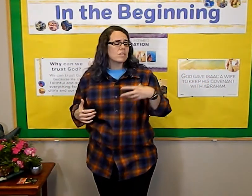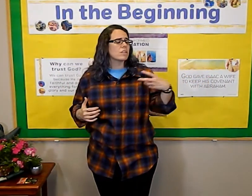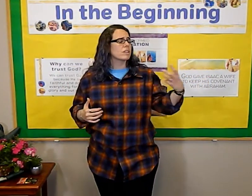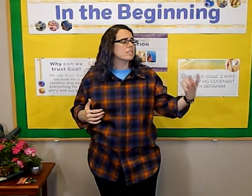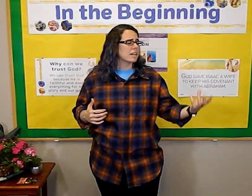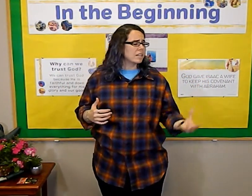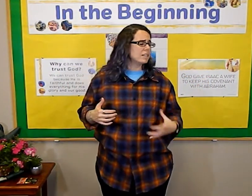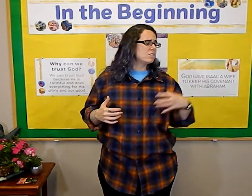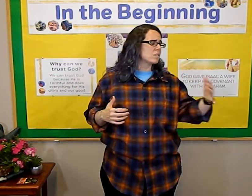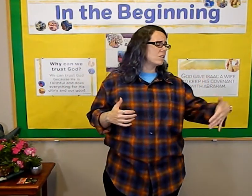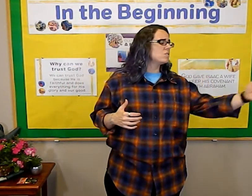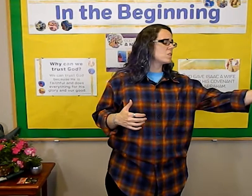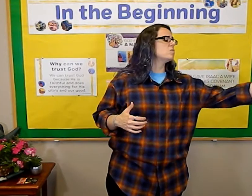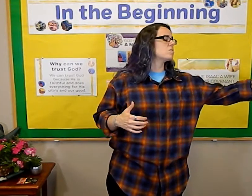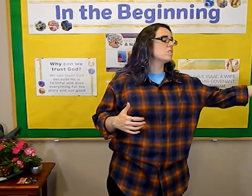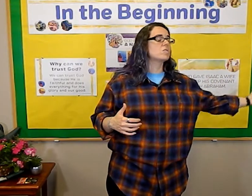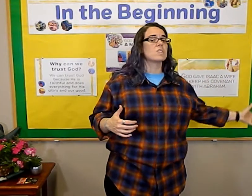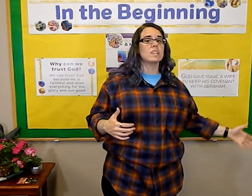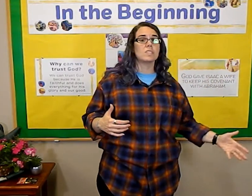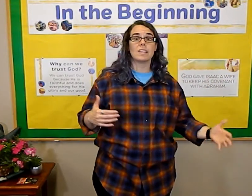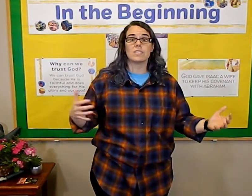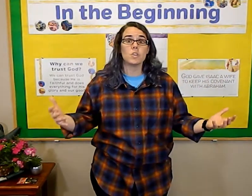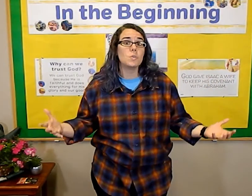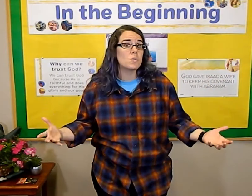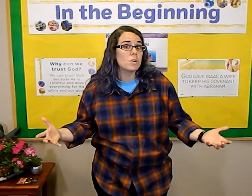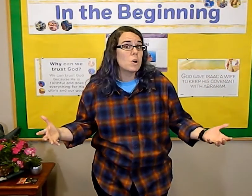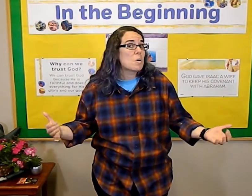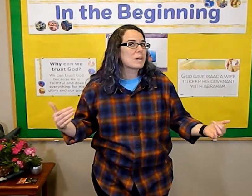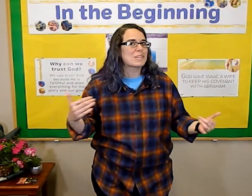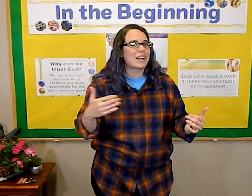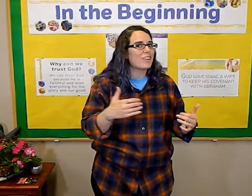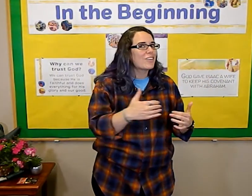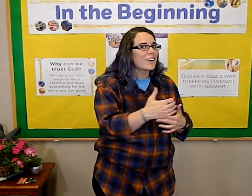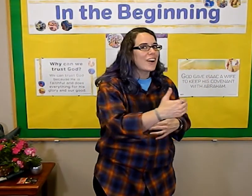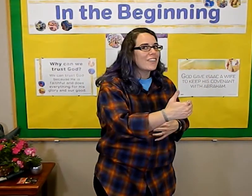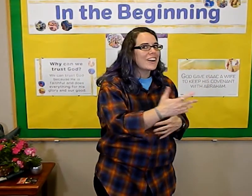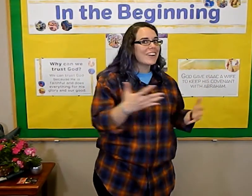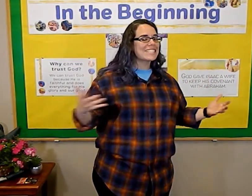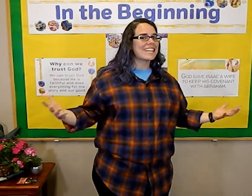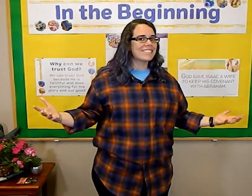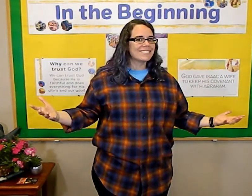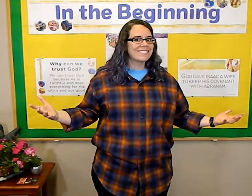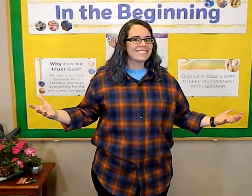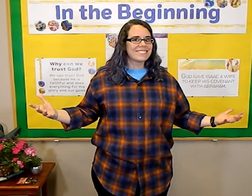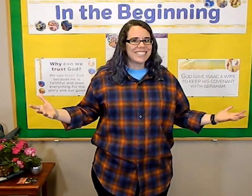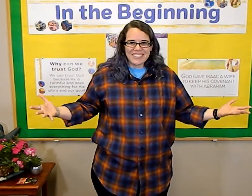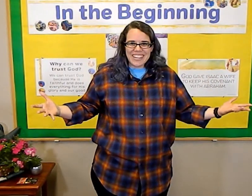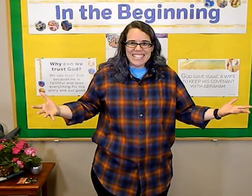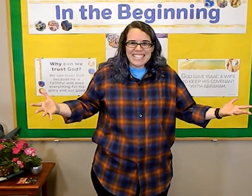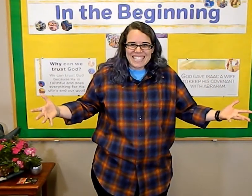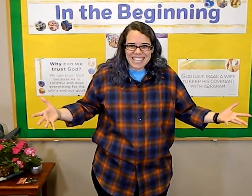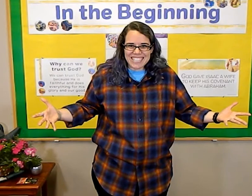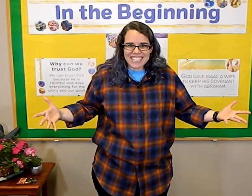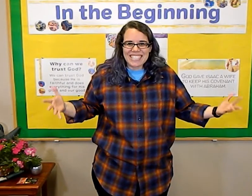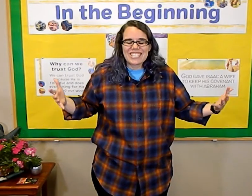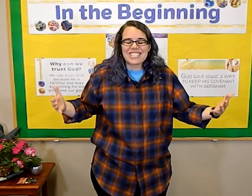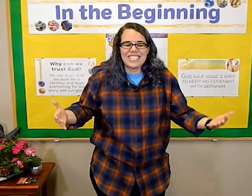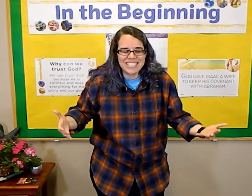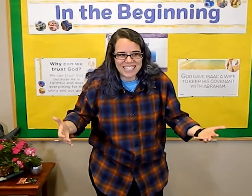their kids had kids, and kids, and kids, and kids, and kids, and guess who was a You're right, Jesus. Jesus. This